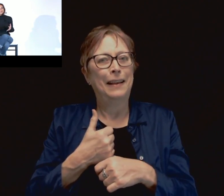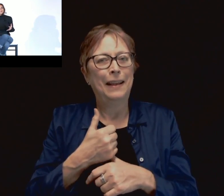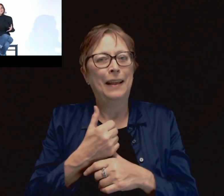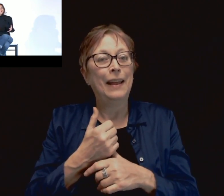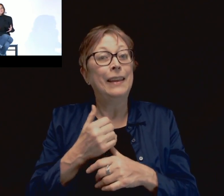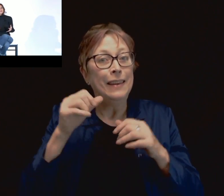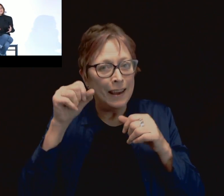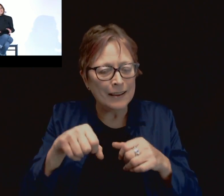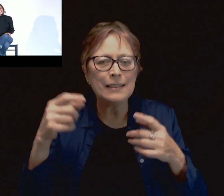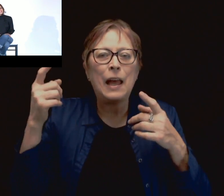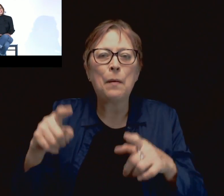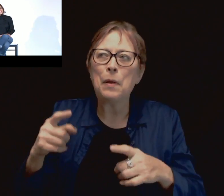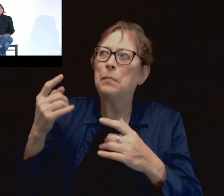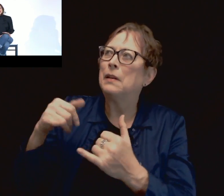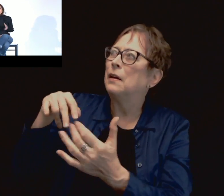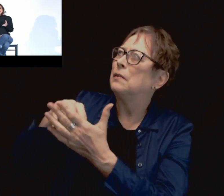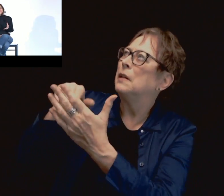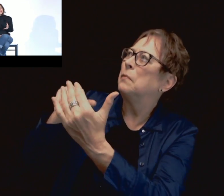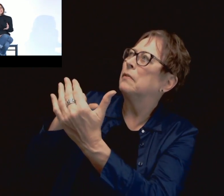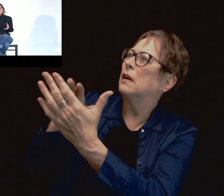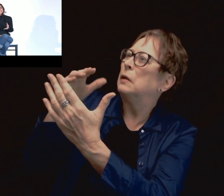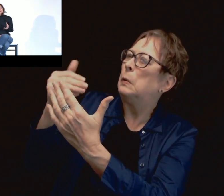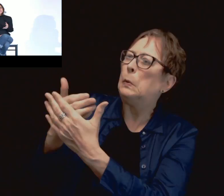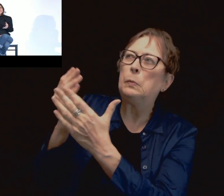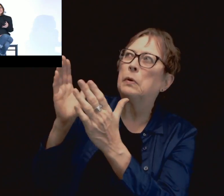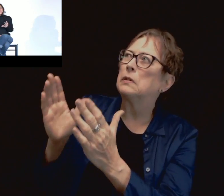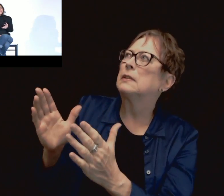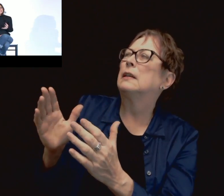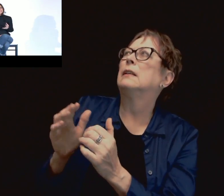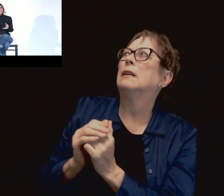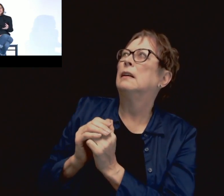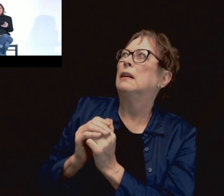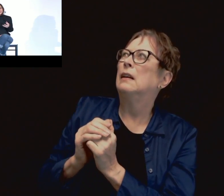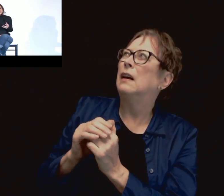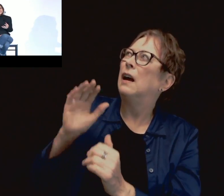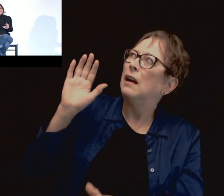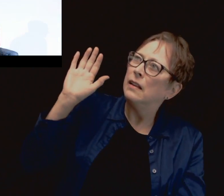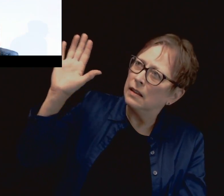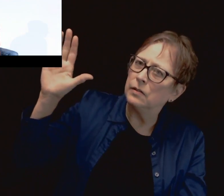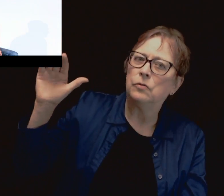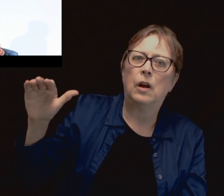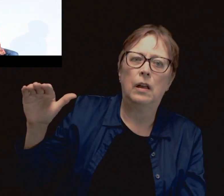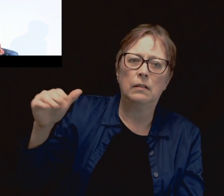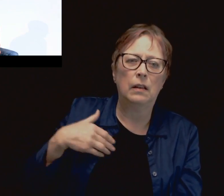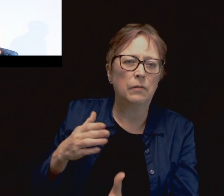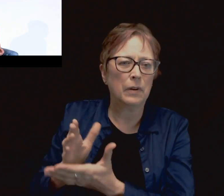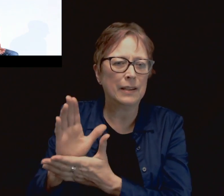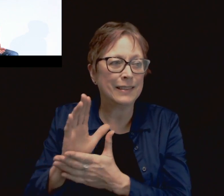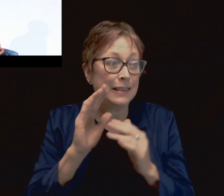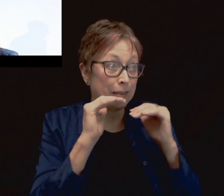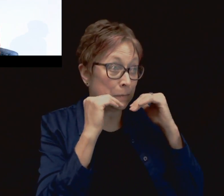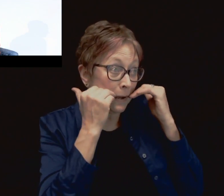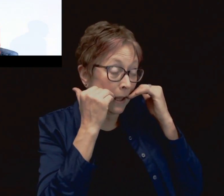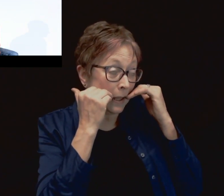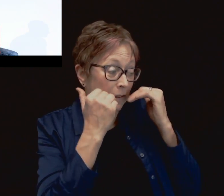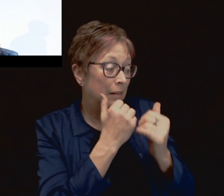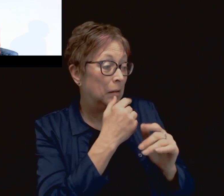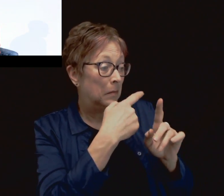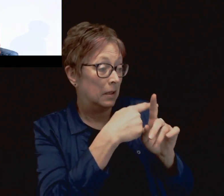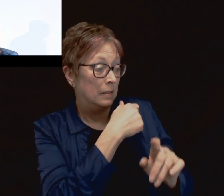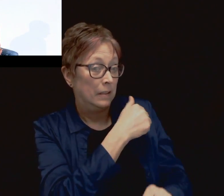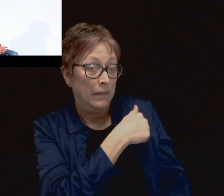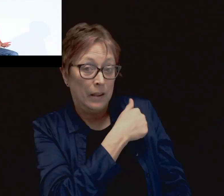stand before God as a new person, and I stand before God as a child of the King with rights. You gotta smile, have a positive